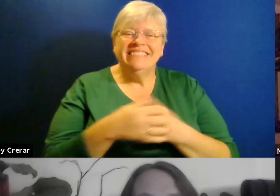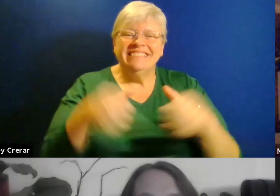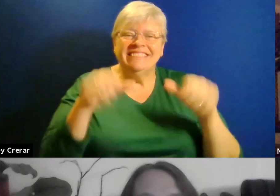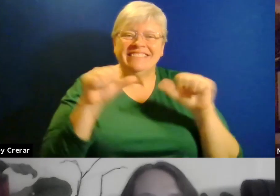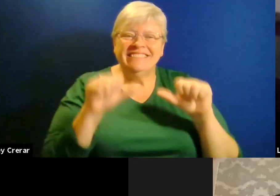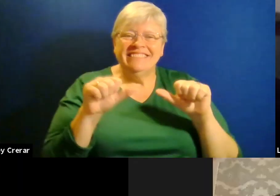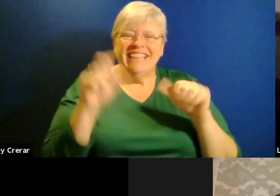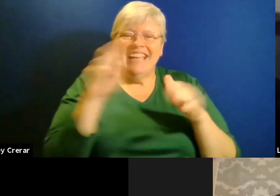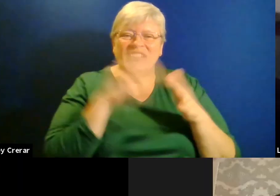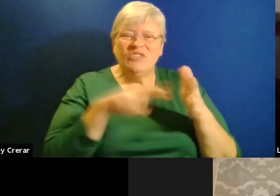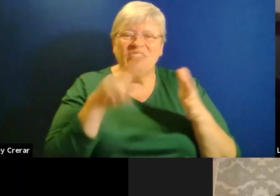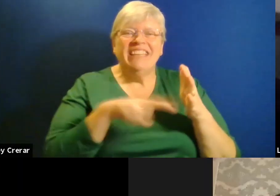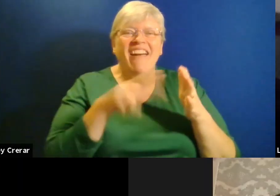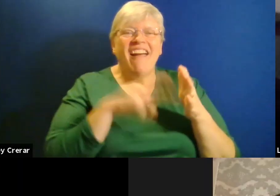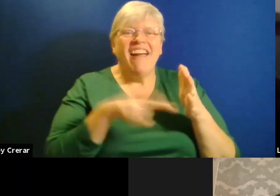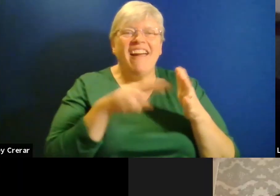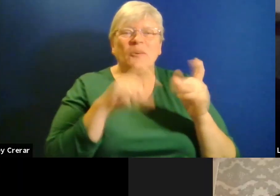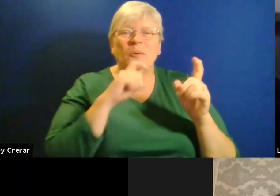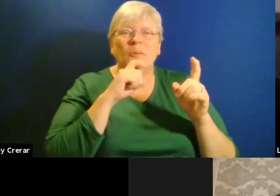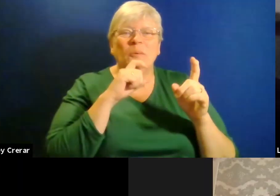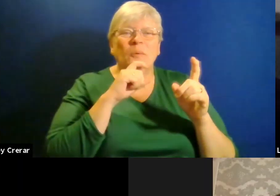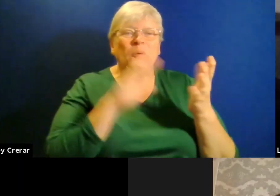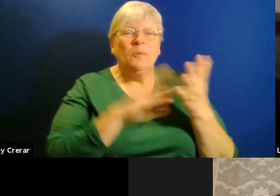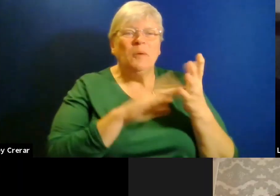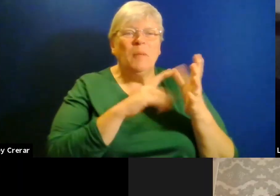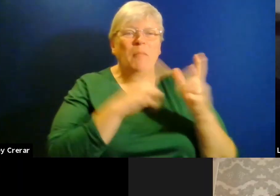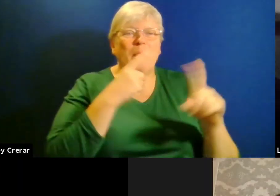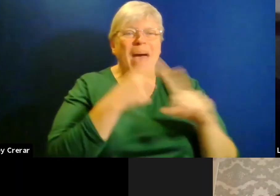reader is Max Scratchman.